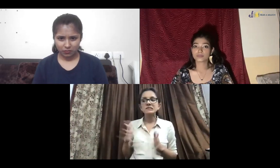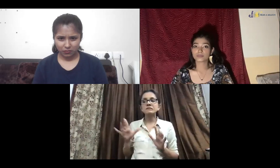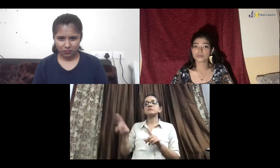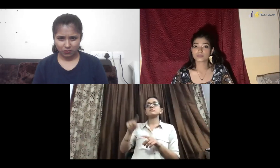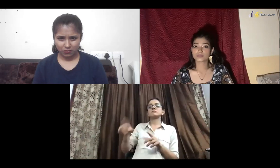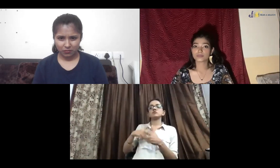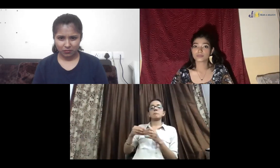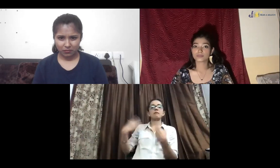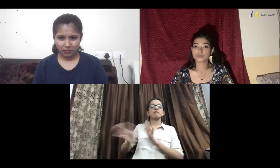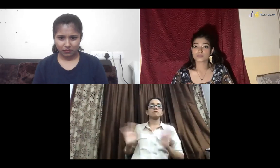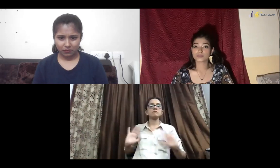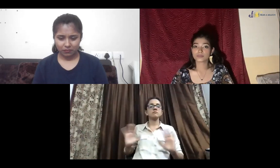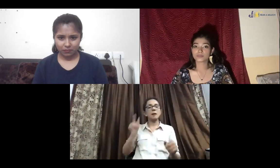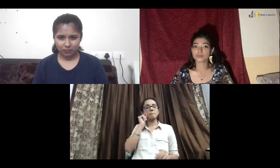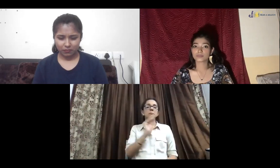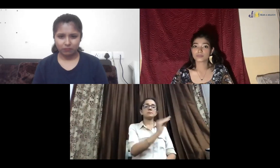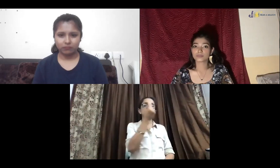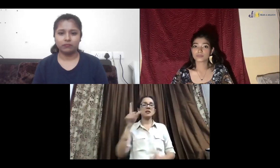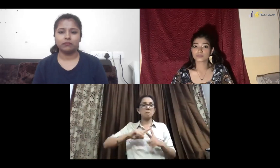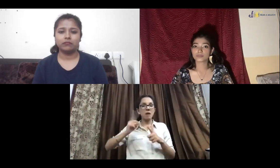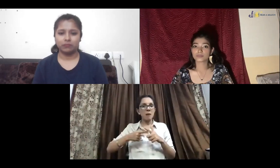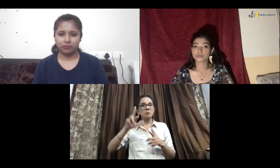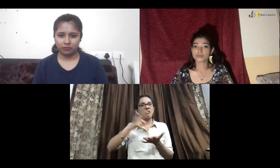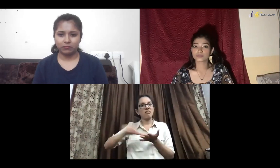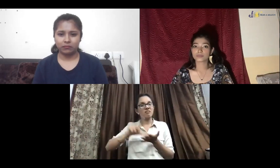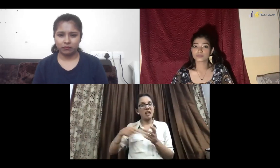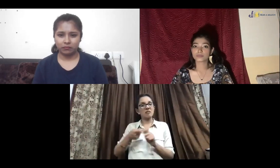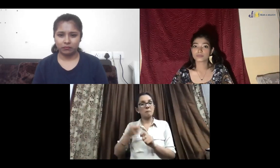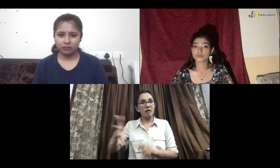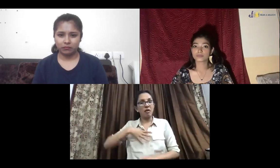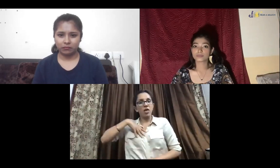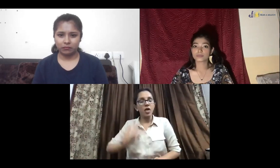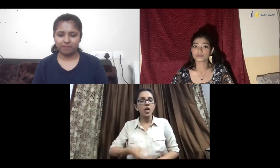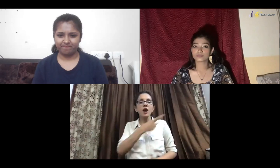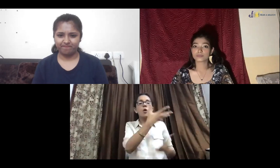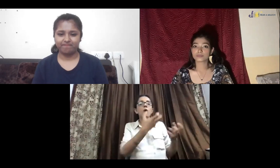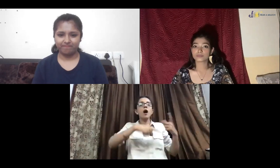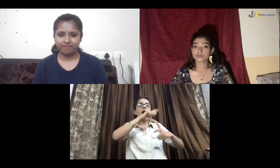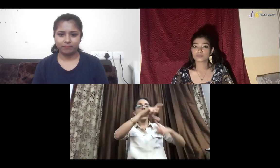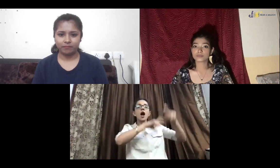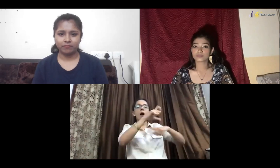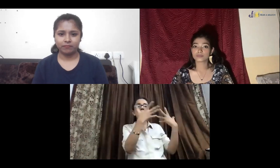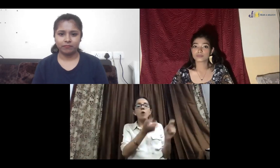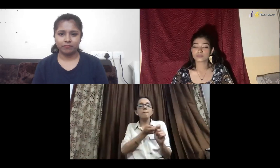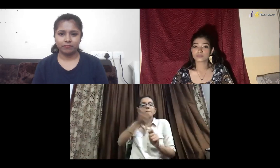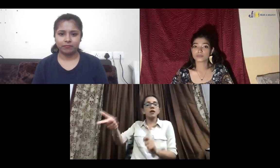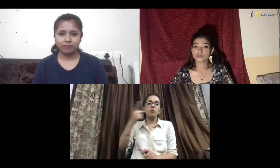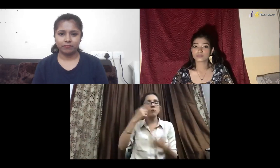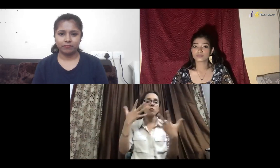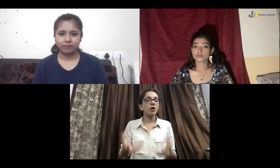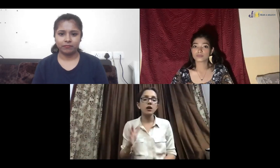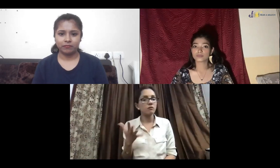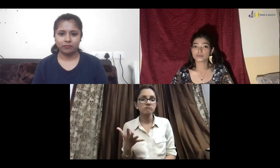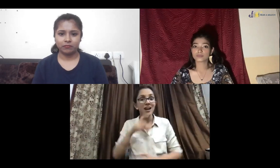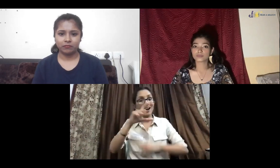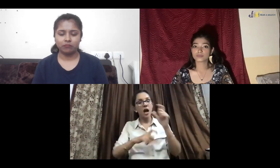to get married? Are you planning to get pregnant? So they will think, no, we will not take a woman because she will